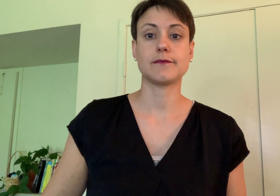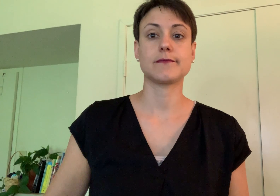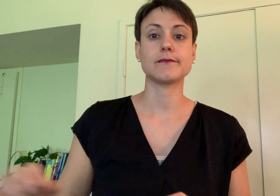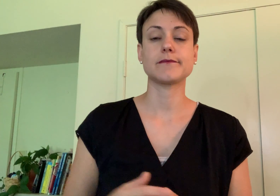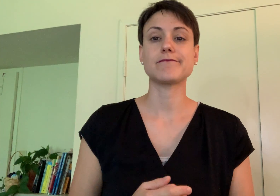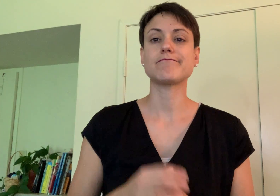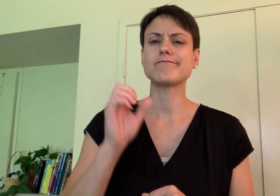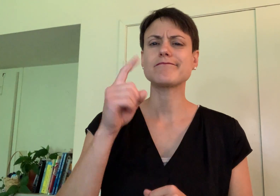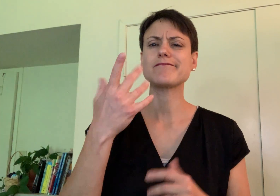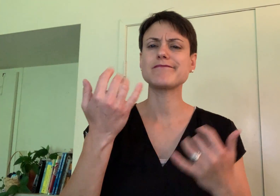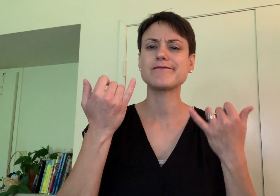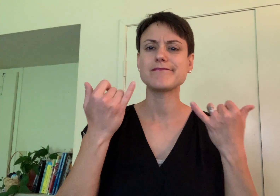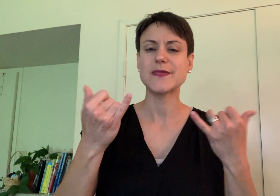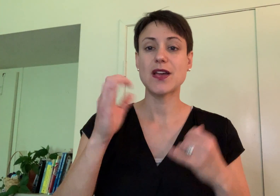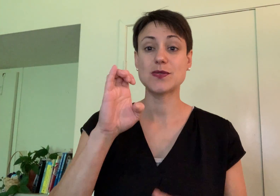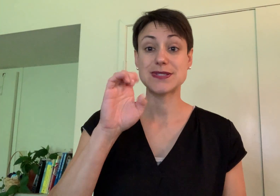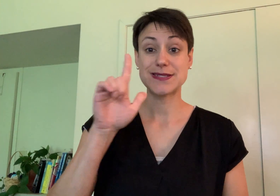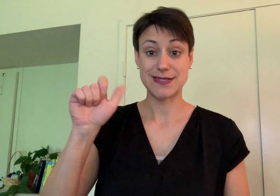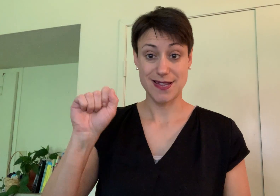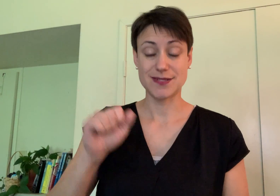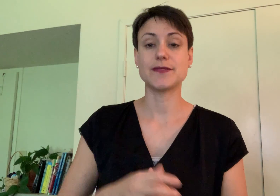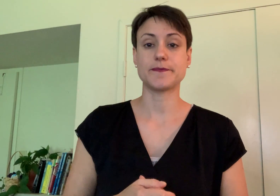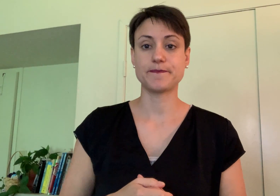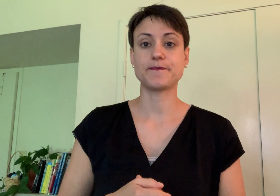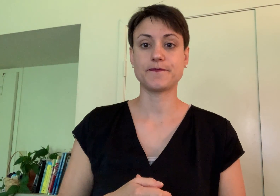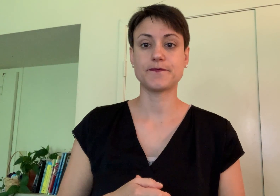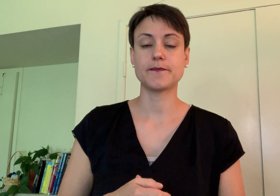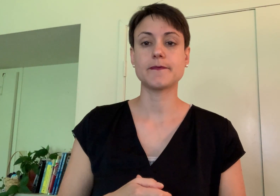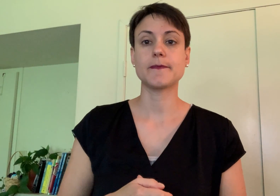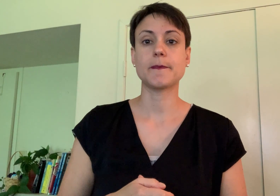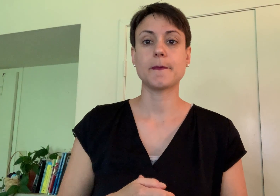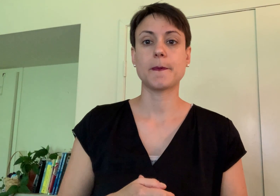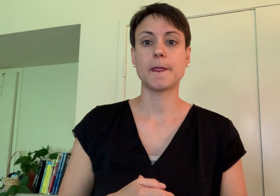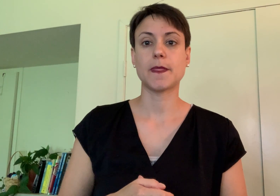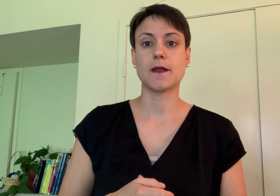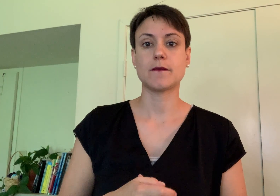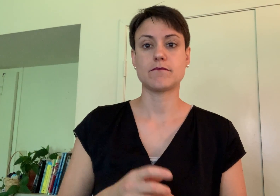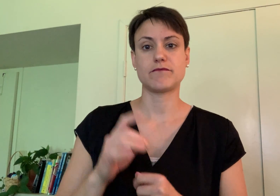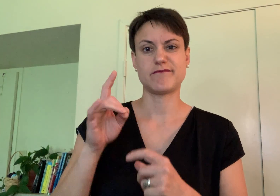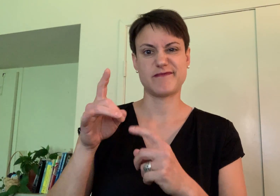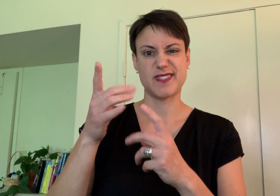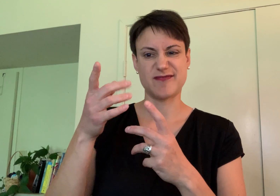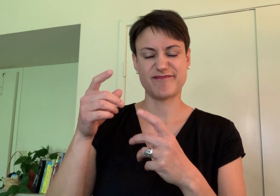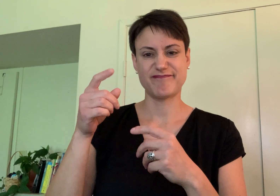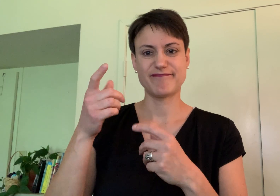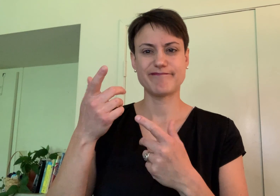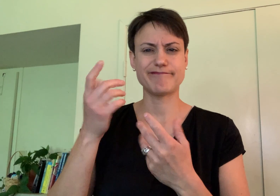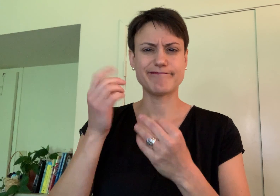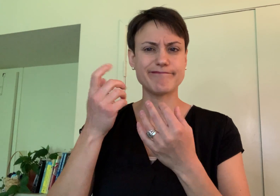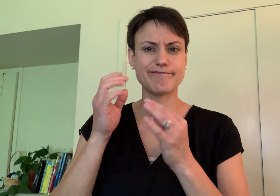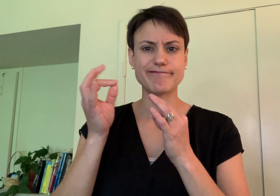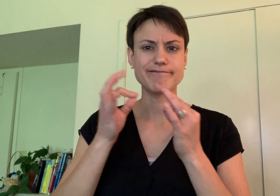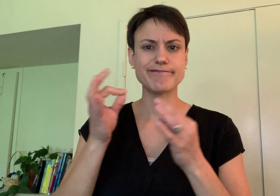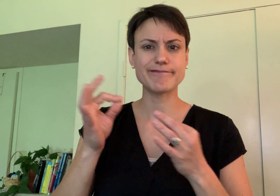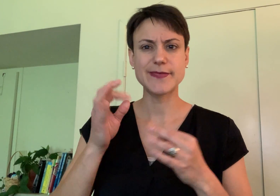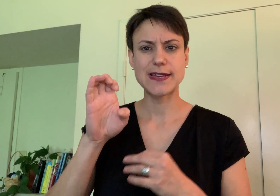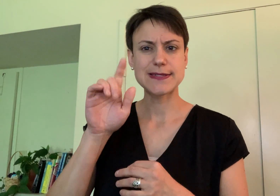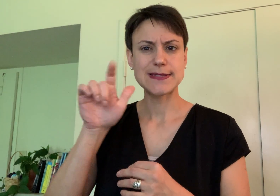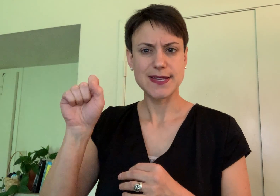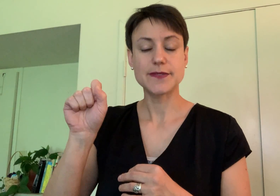All right, when we look at cells, cells are the first theory that we're going to explore in this class. Now remember, a theory is